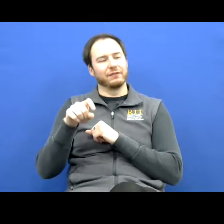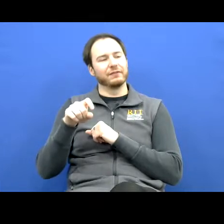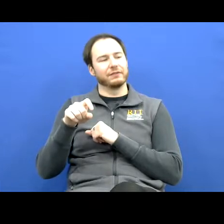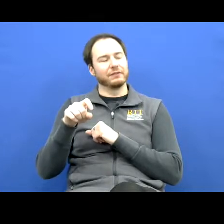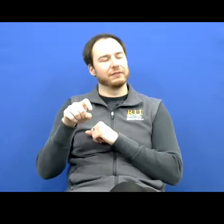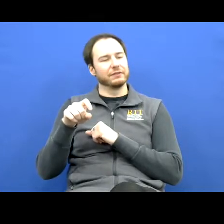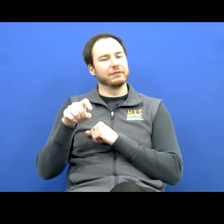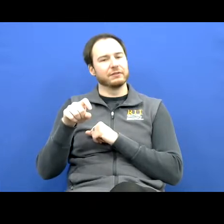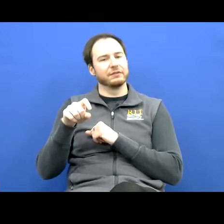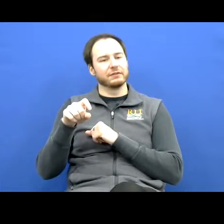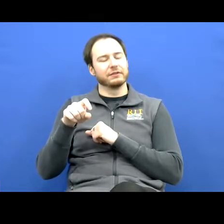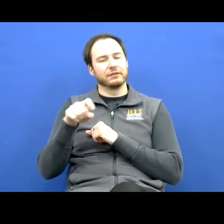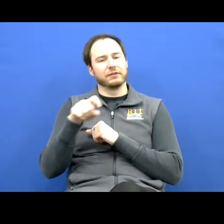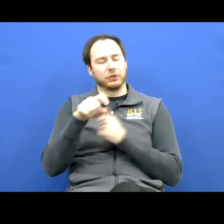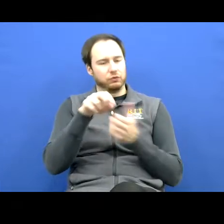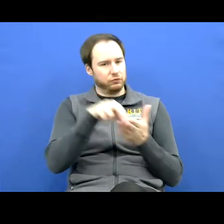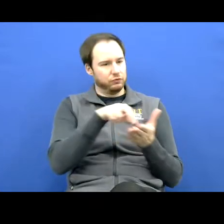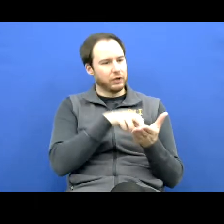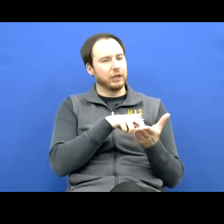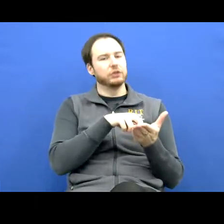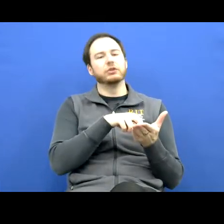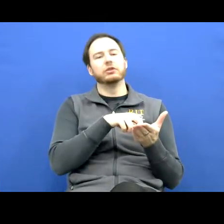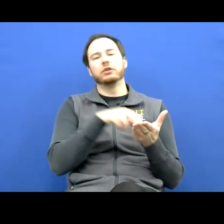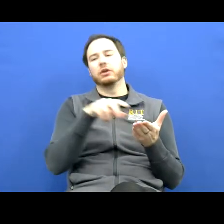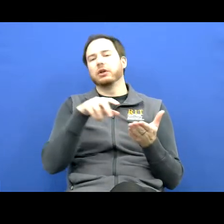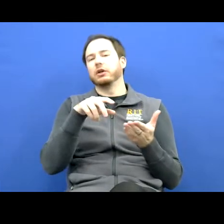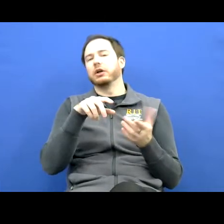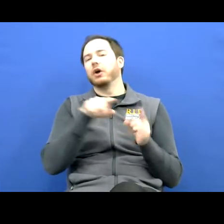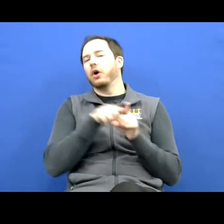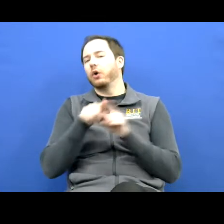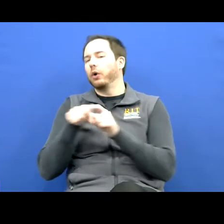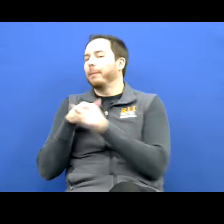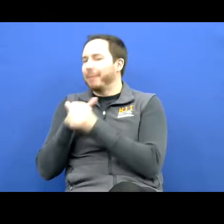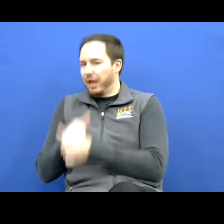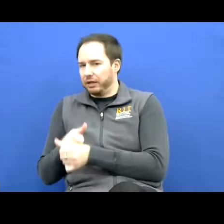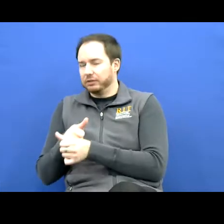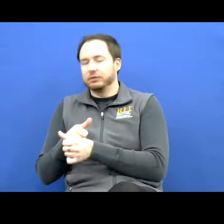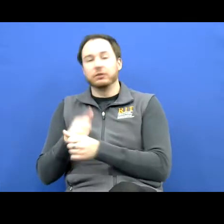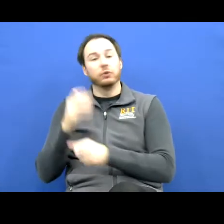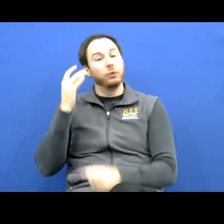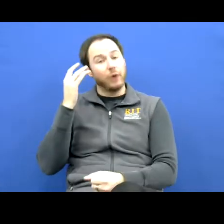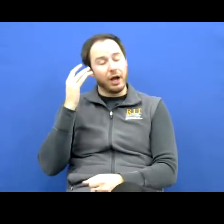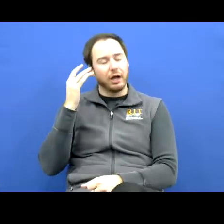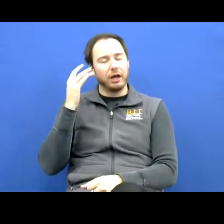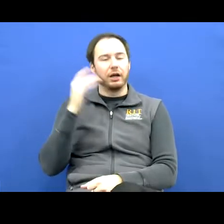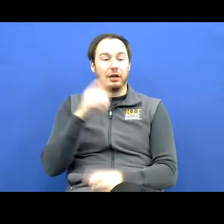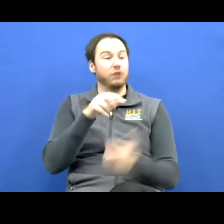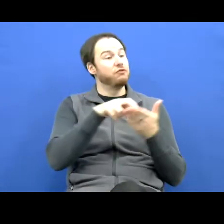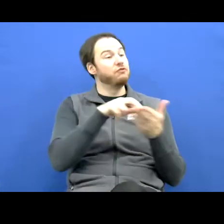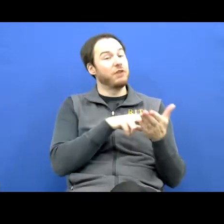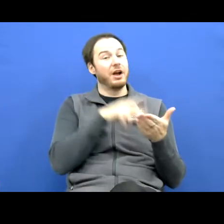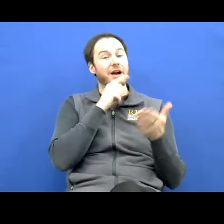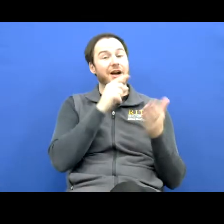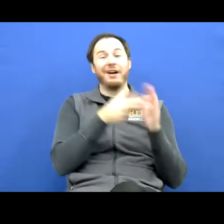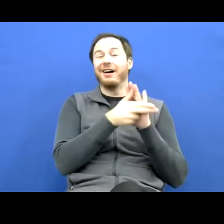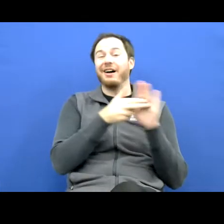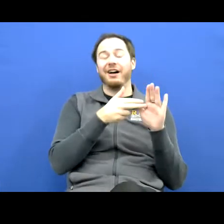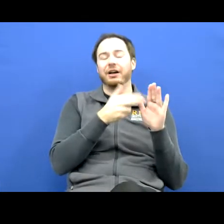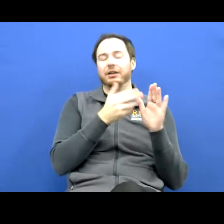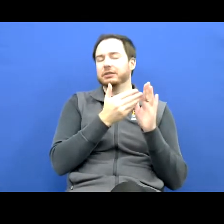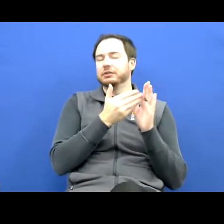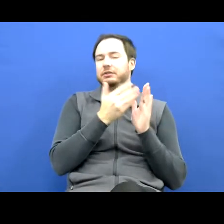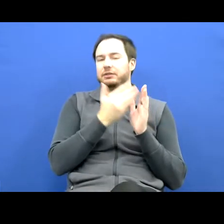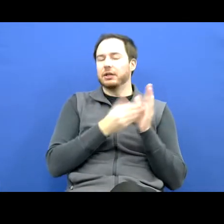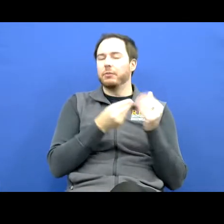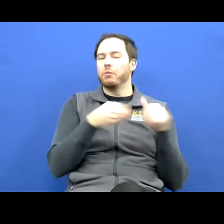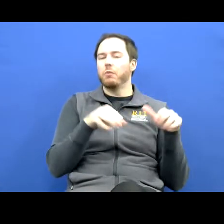they'd have to be registered and they'd have to be compliant. And I just say that because not all especially when properties